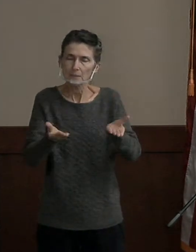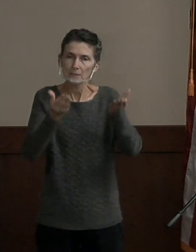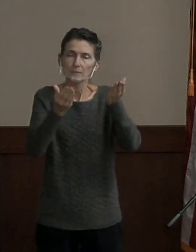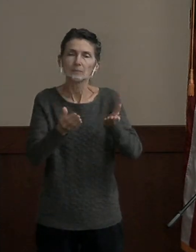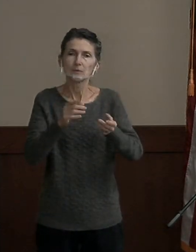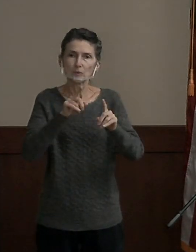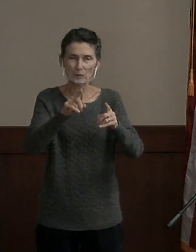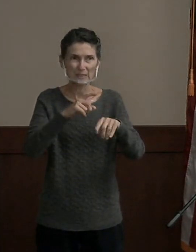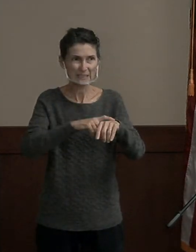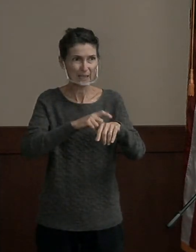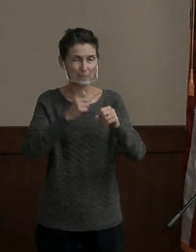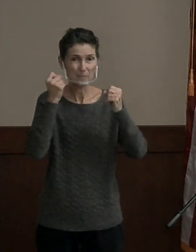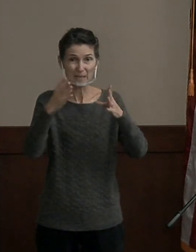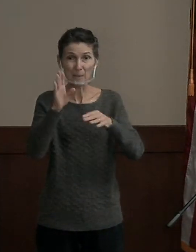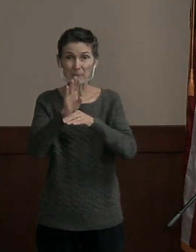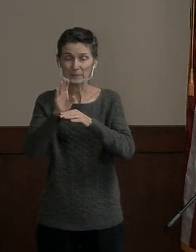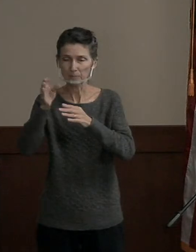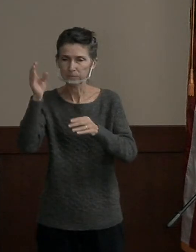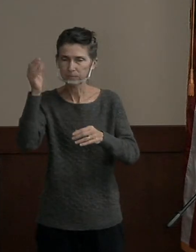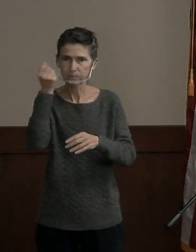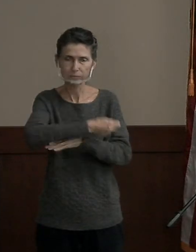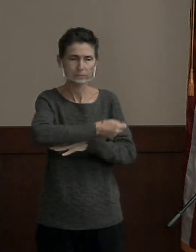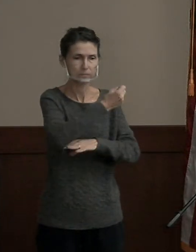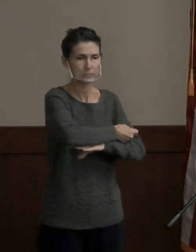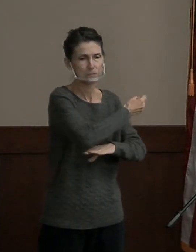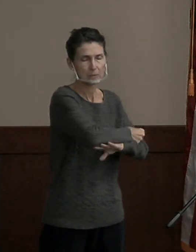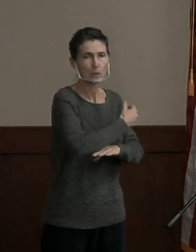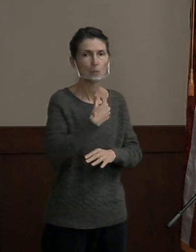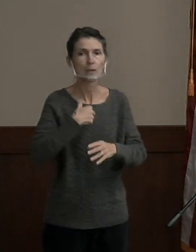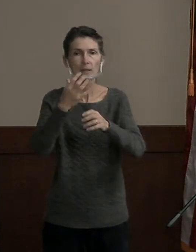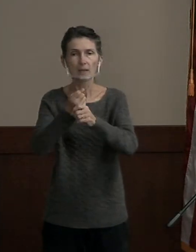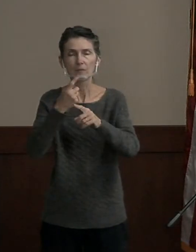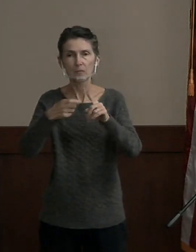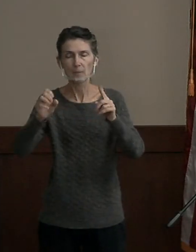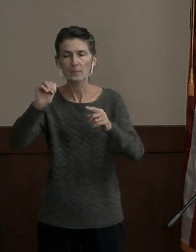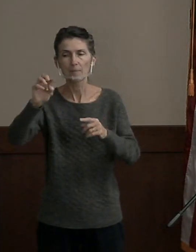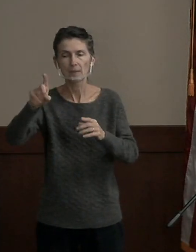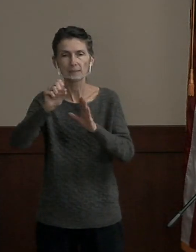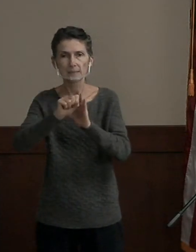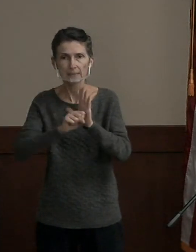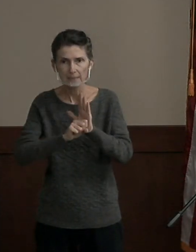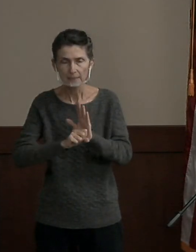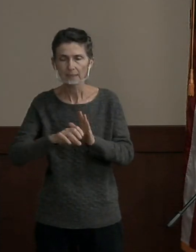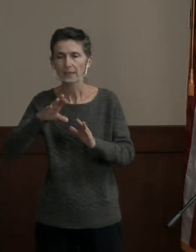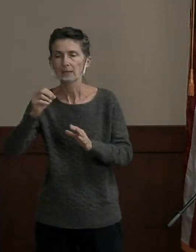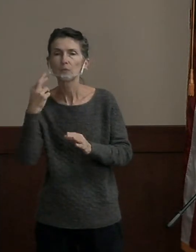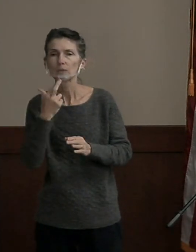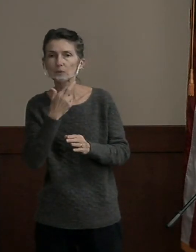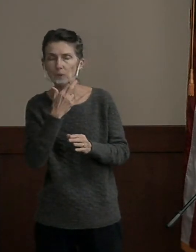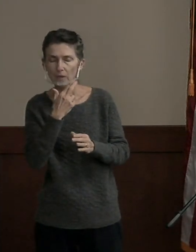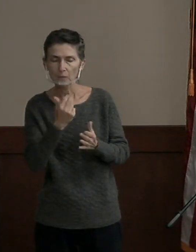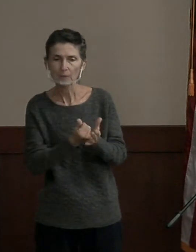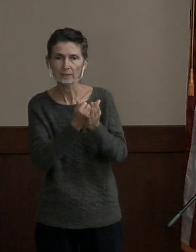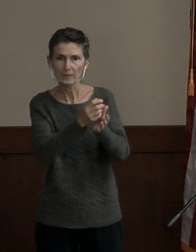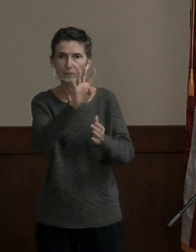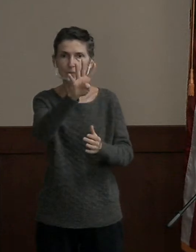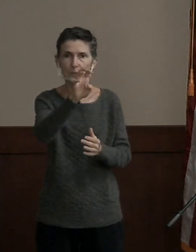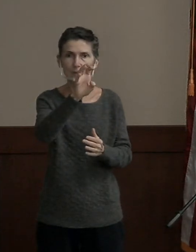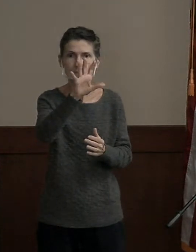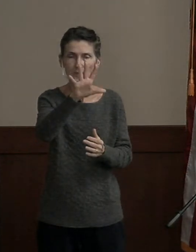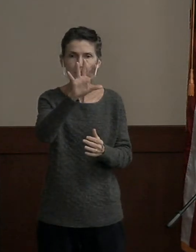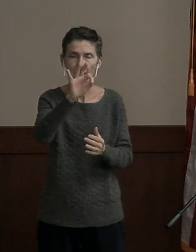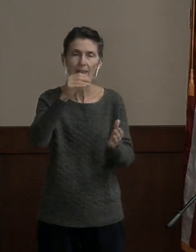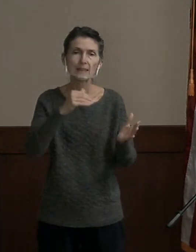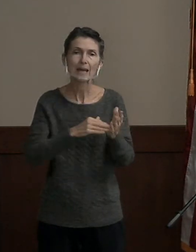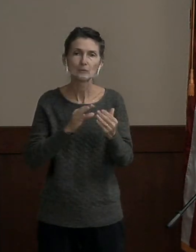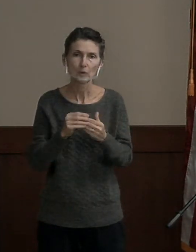time when many businesses were shut down. We also received from the state of Maryland additional restaurant relief in the amount of